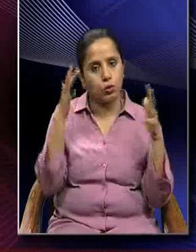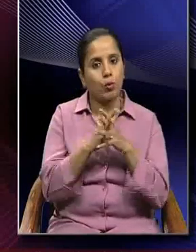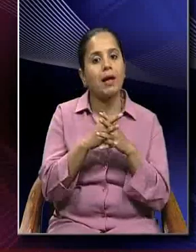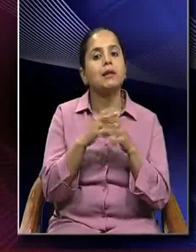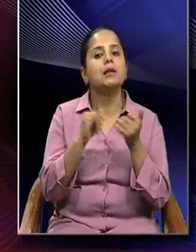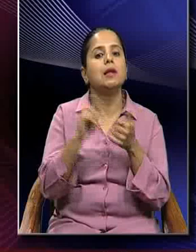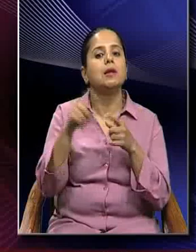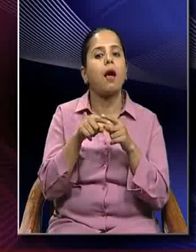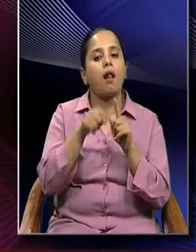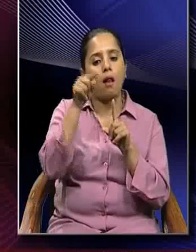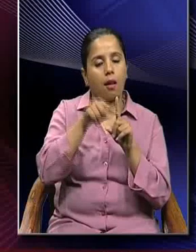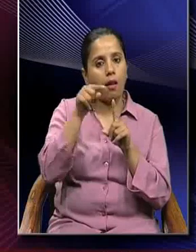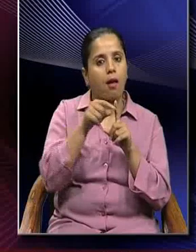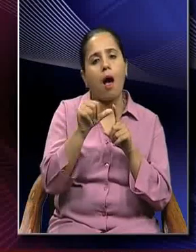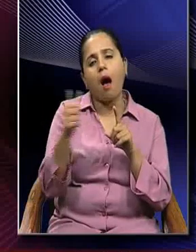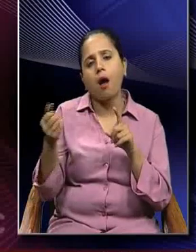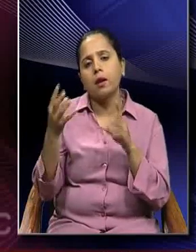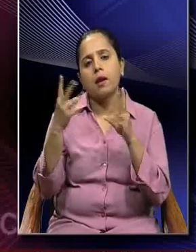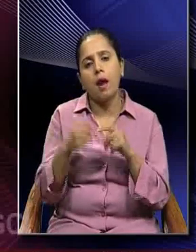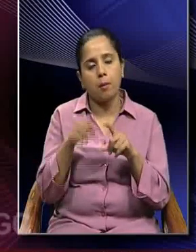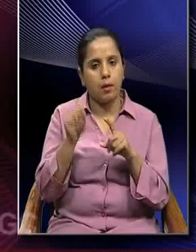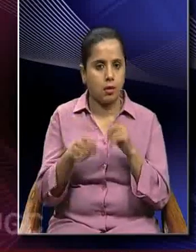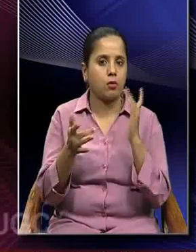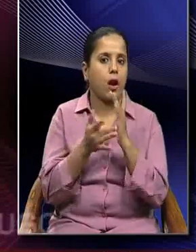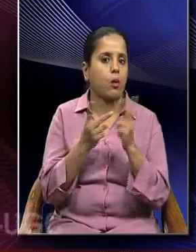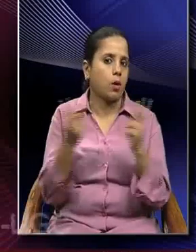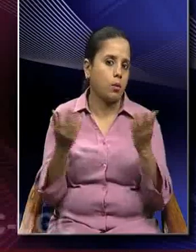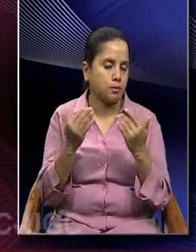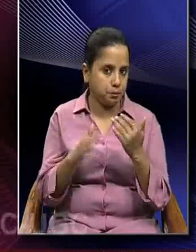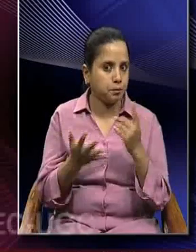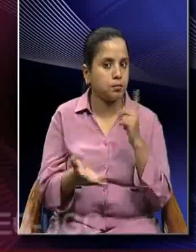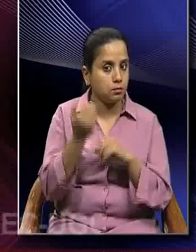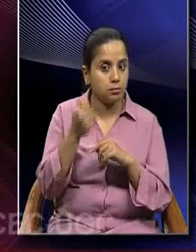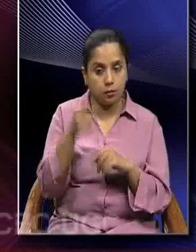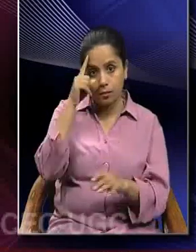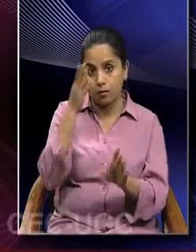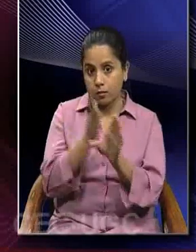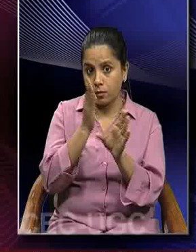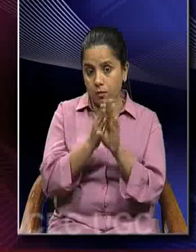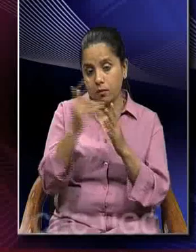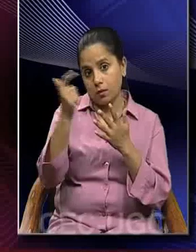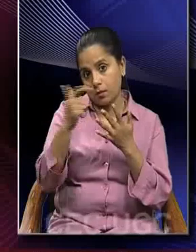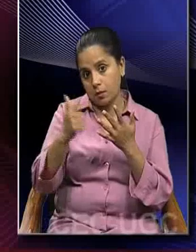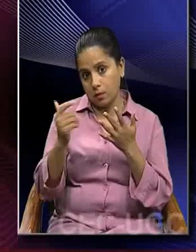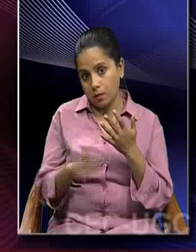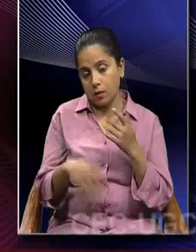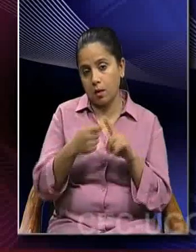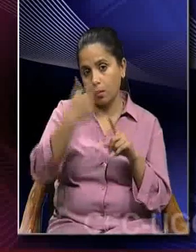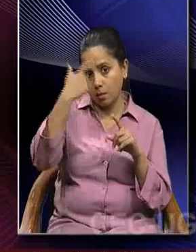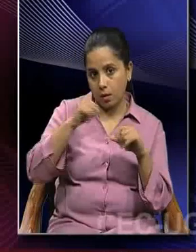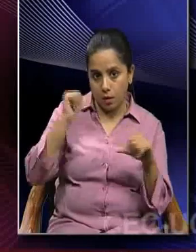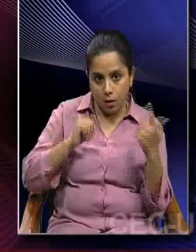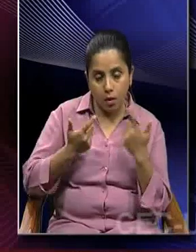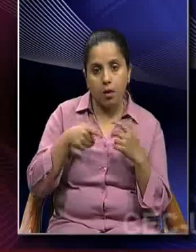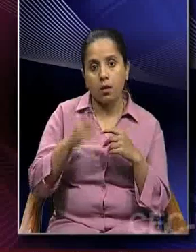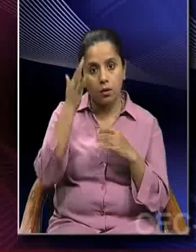scales, or other quantitative techniques. Which also means that psychological characteristics like personality and